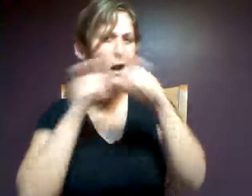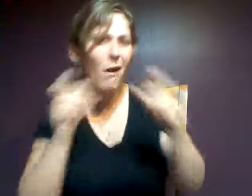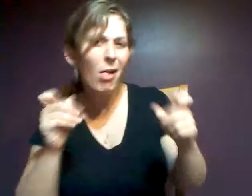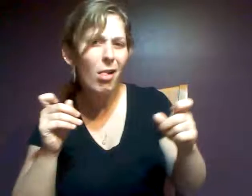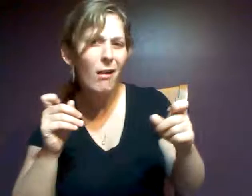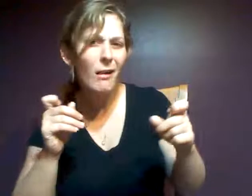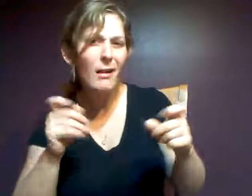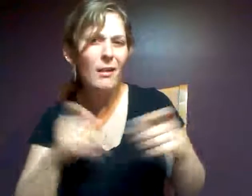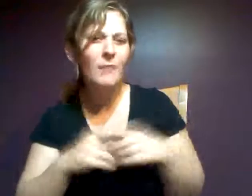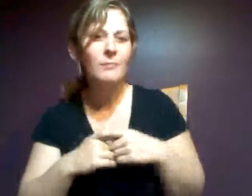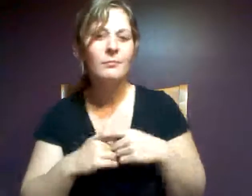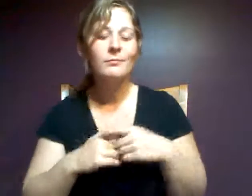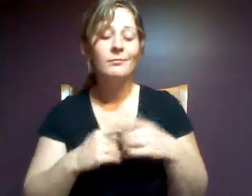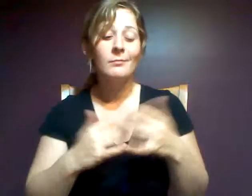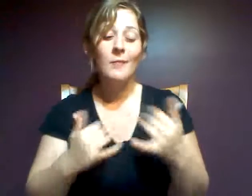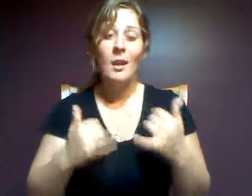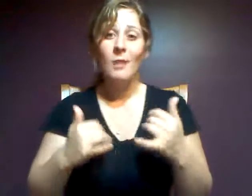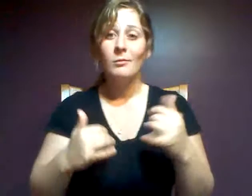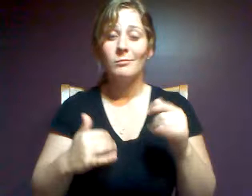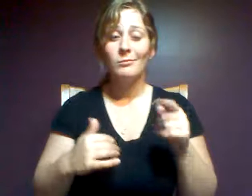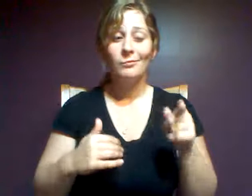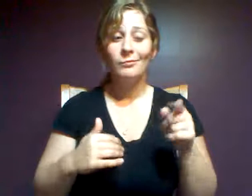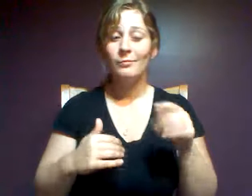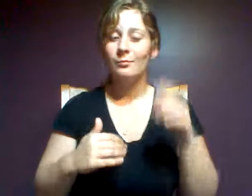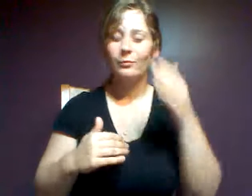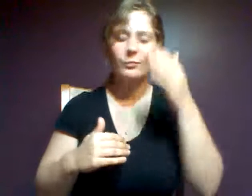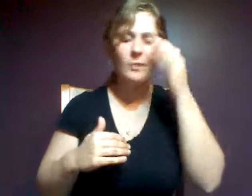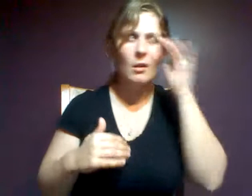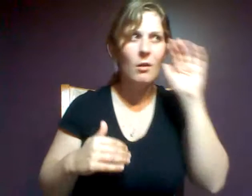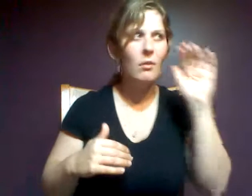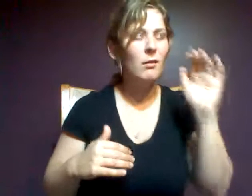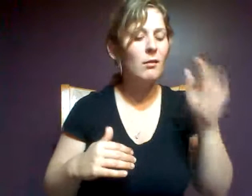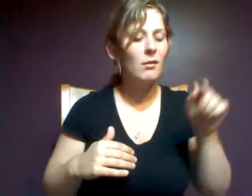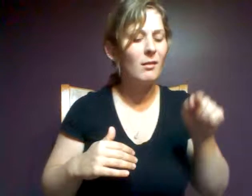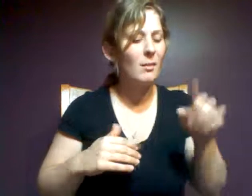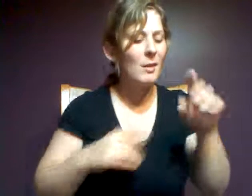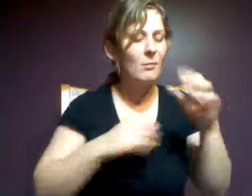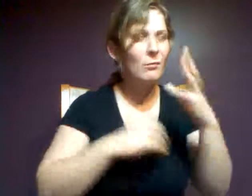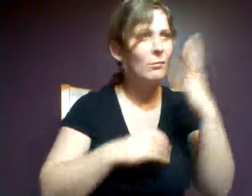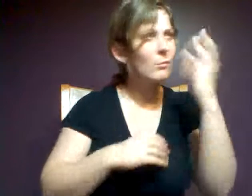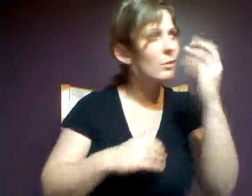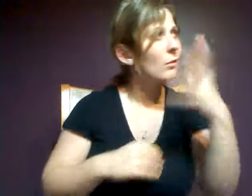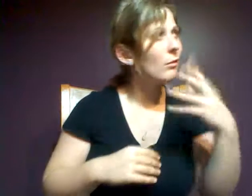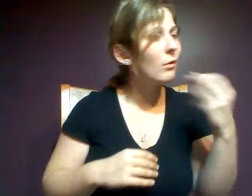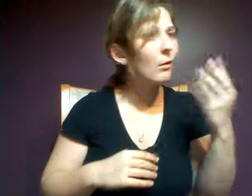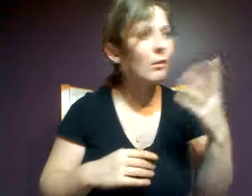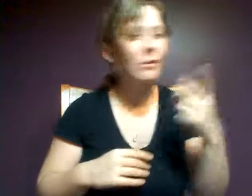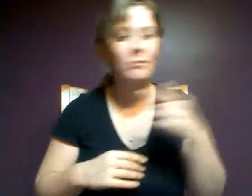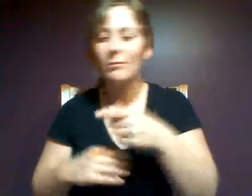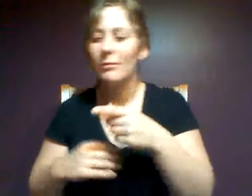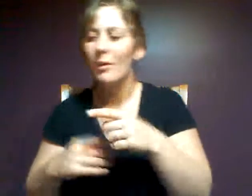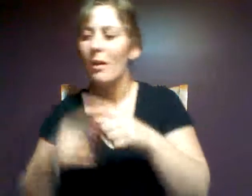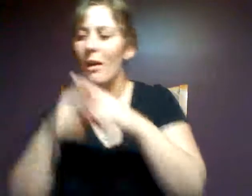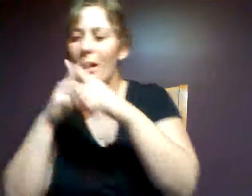believe. So she takes a video of herself, she posts it to YouTube, and she asks people to please leave a comment. Am